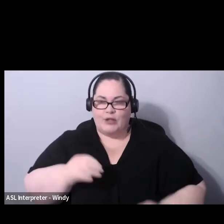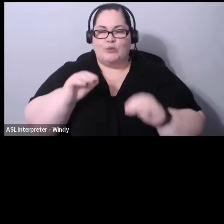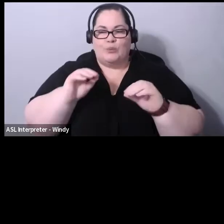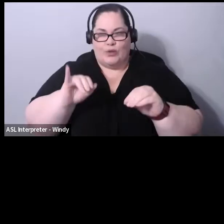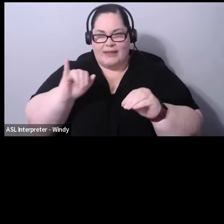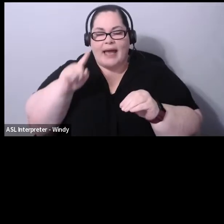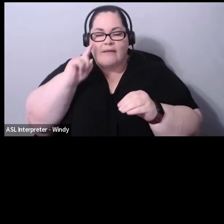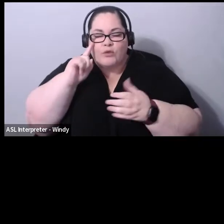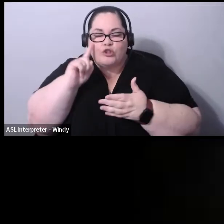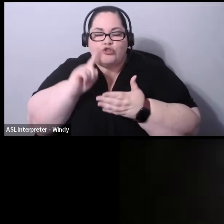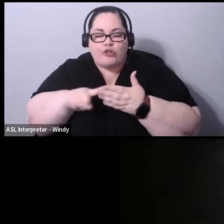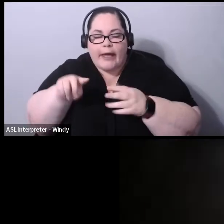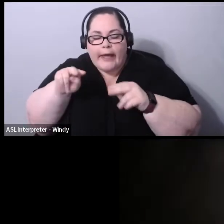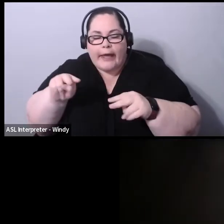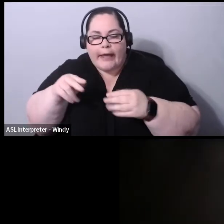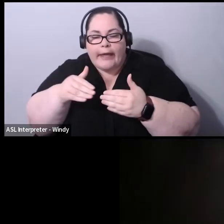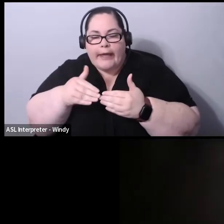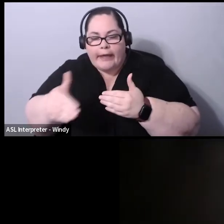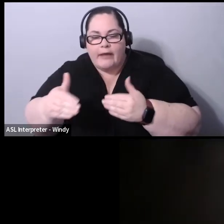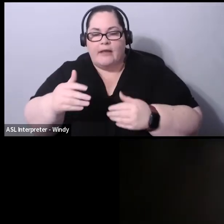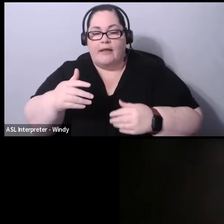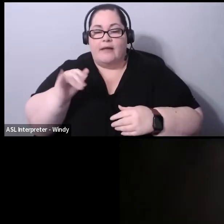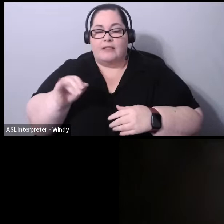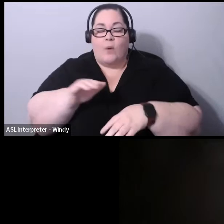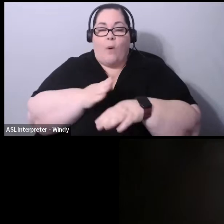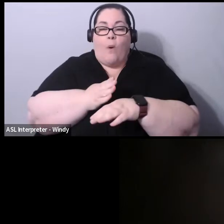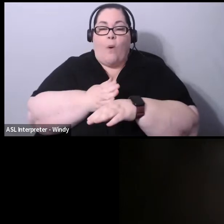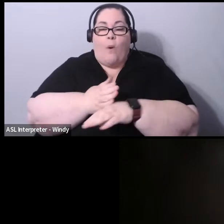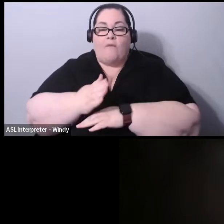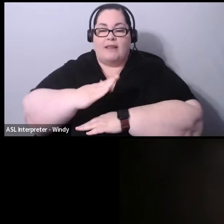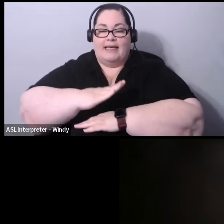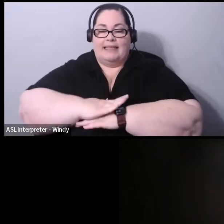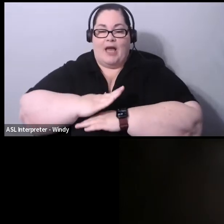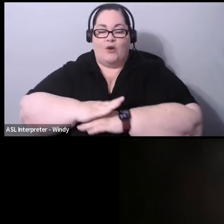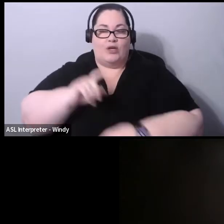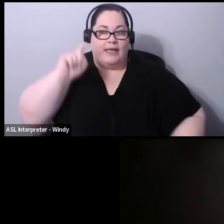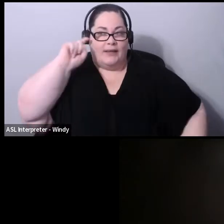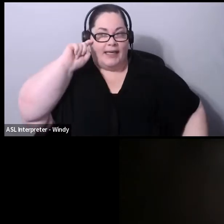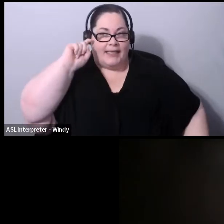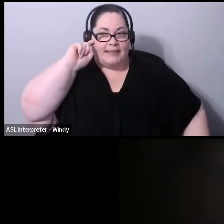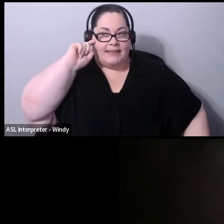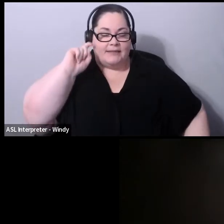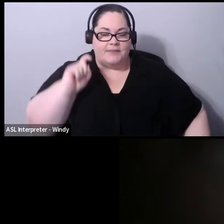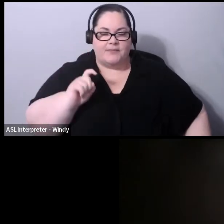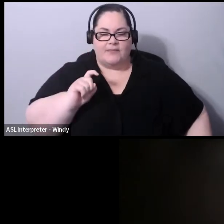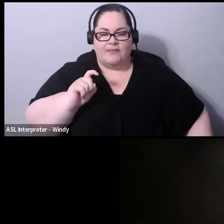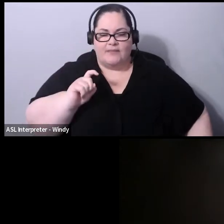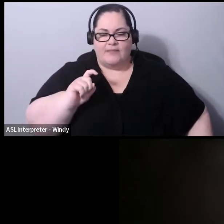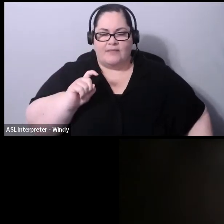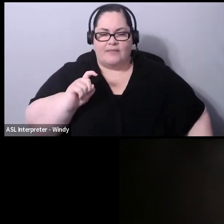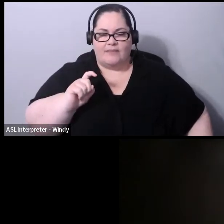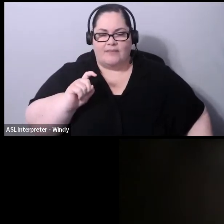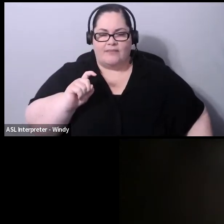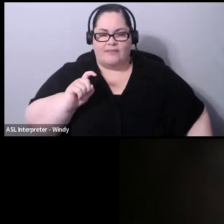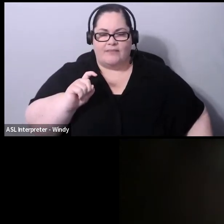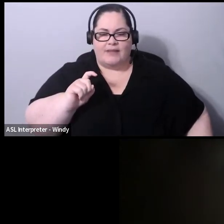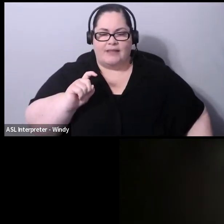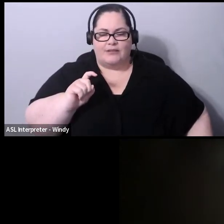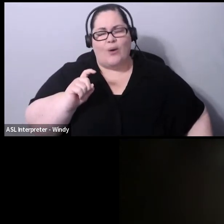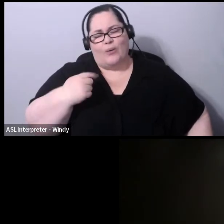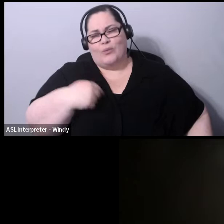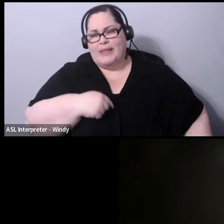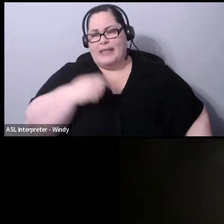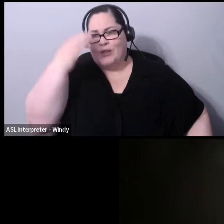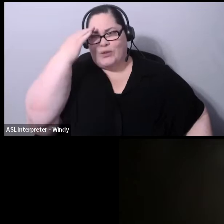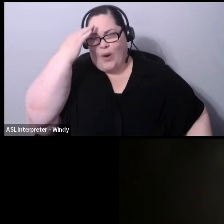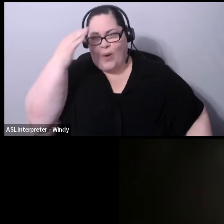aids. And I just wanted to share quickly. We all know, and just again, we have these